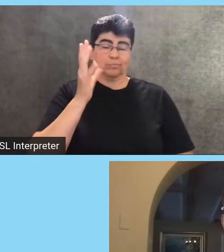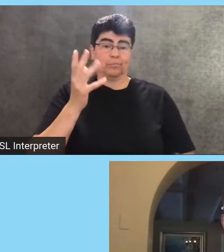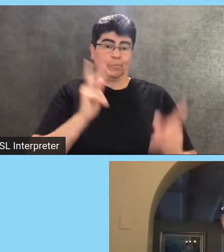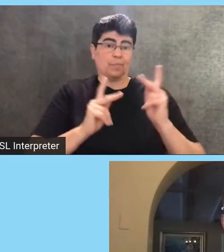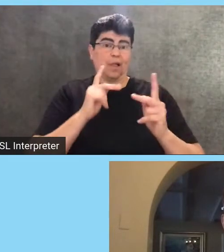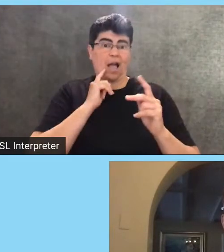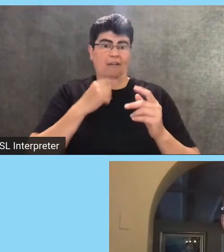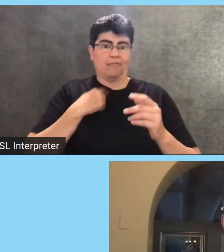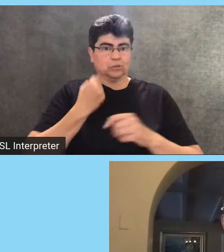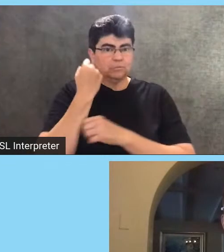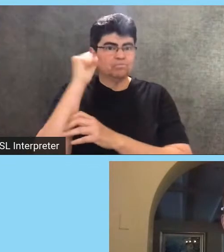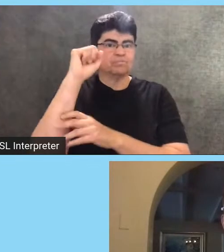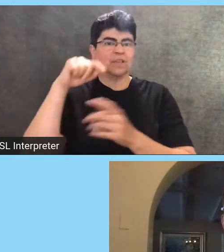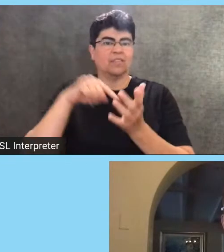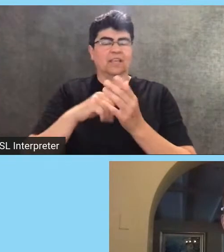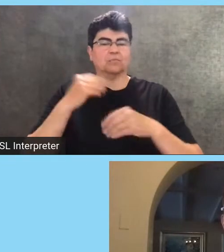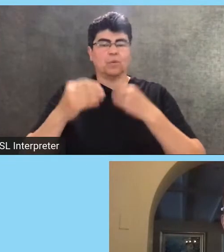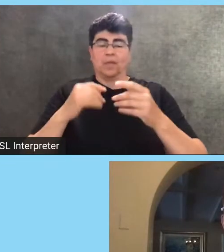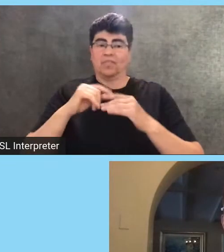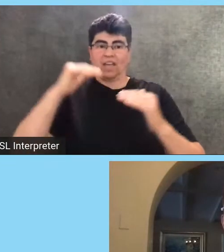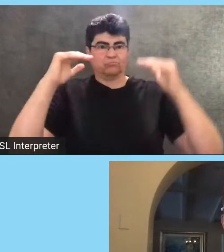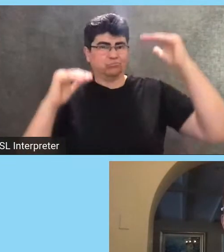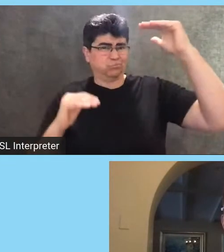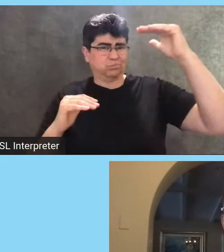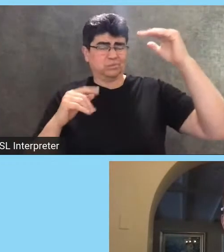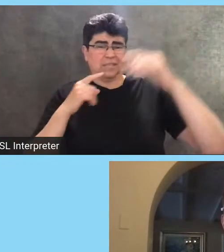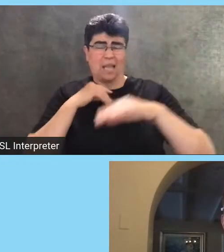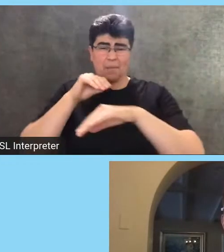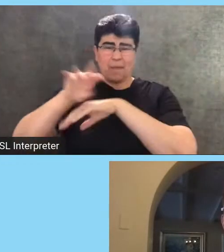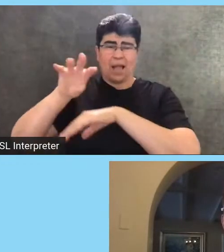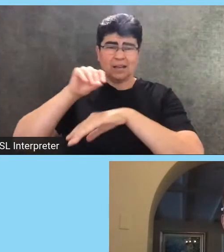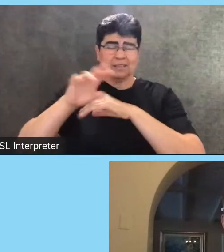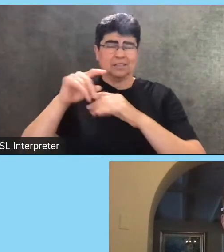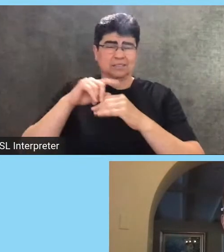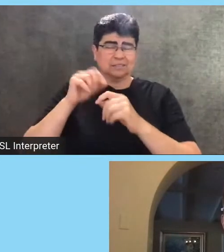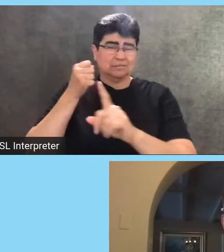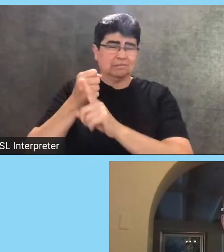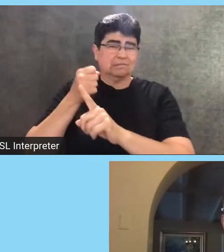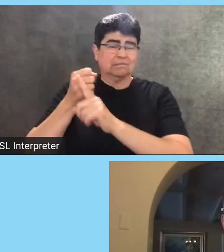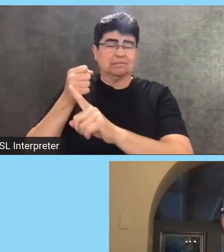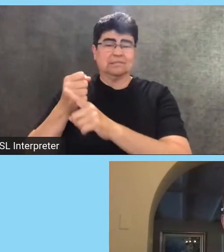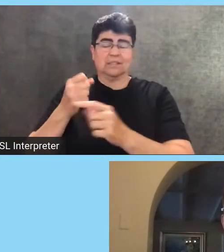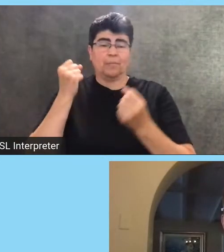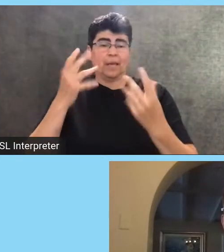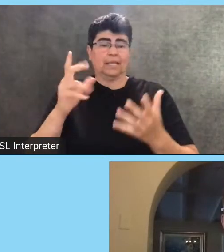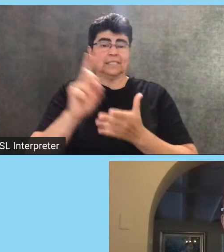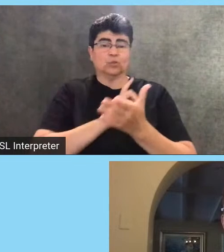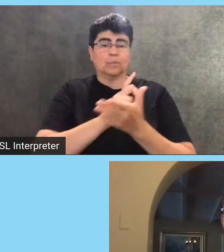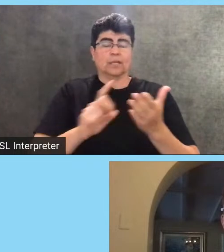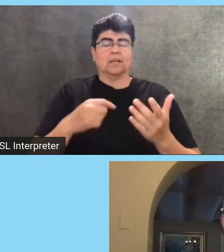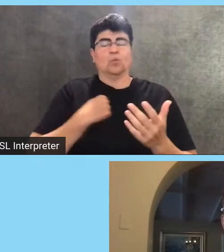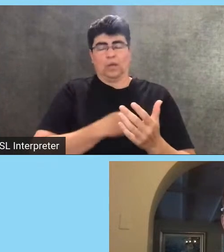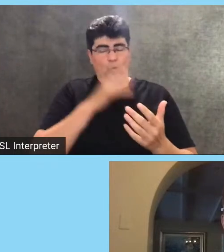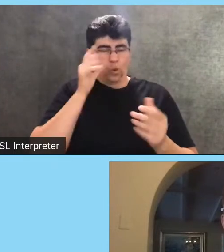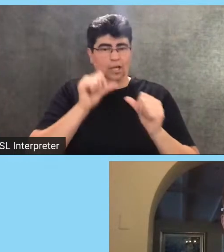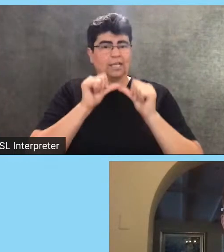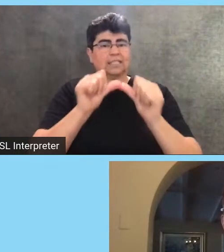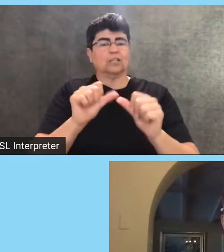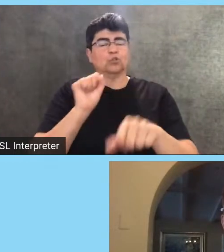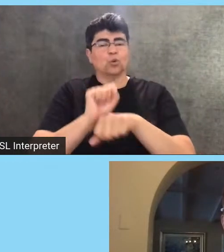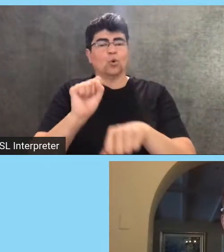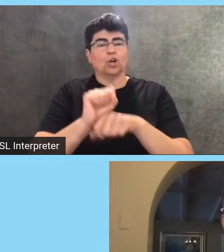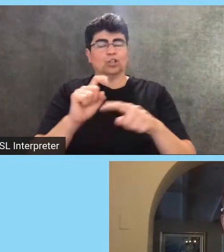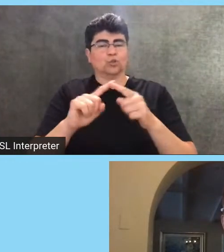the ones that remain disproportionately impacted by discrimination, and so we will continue to work to fill